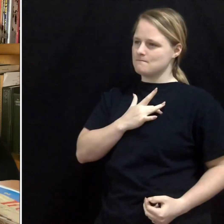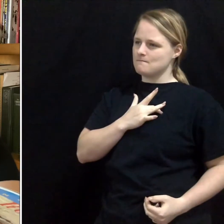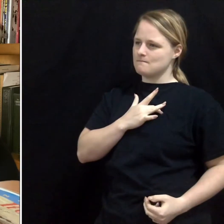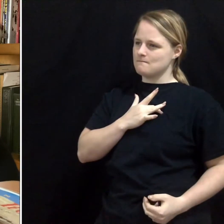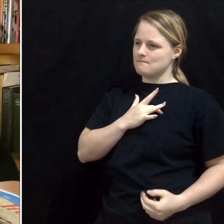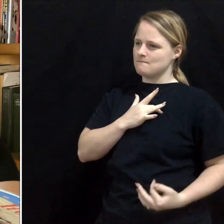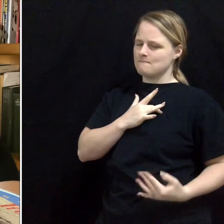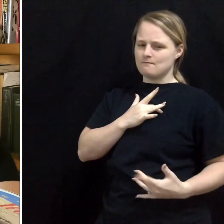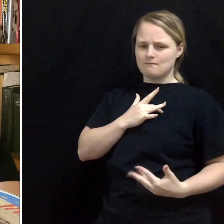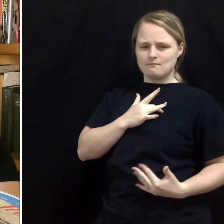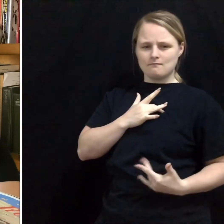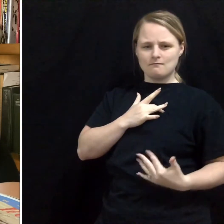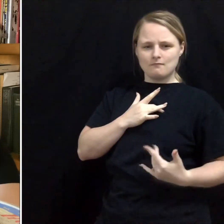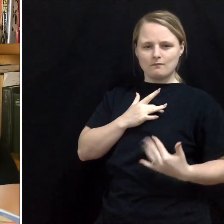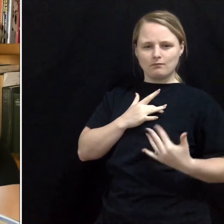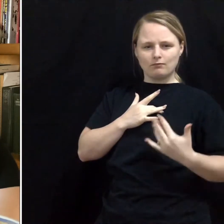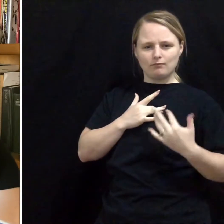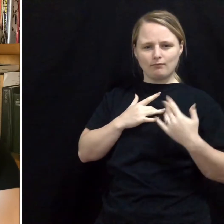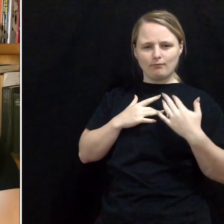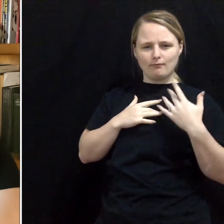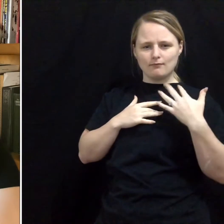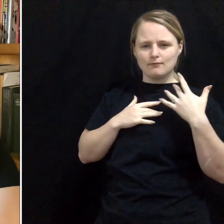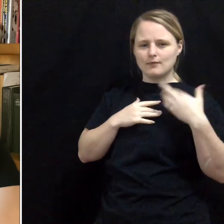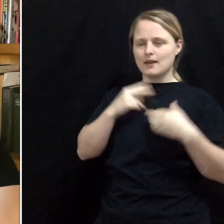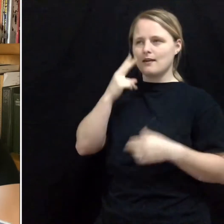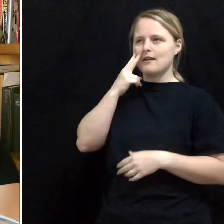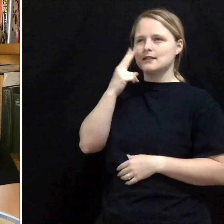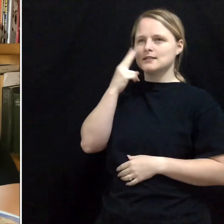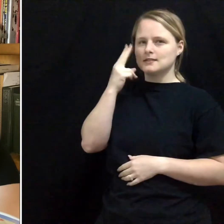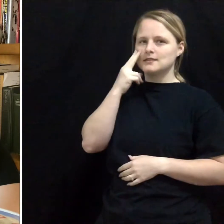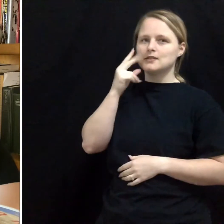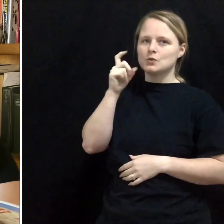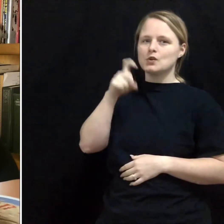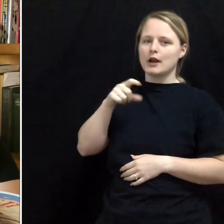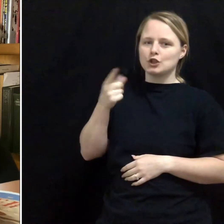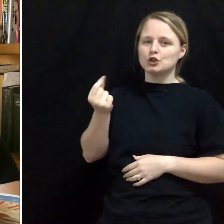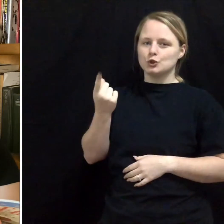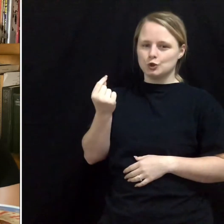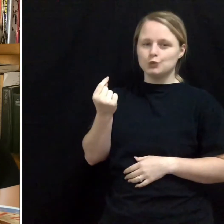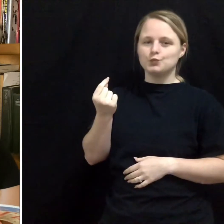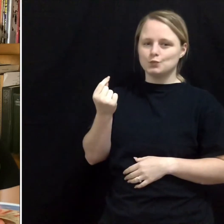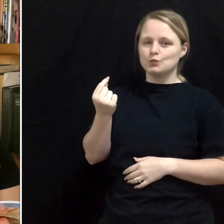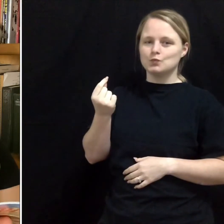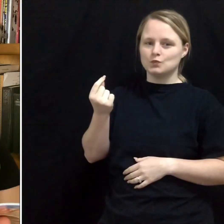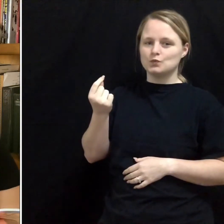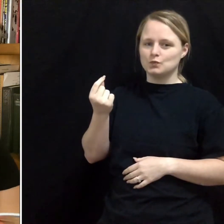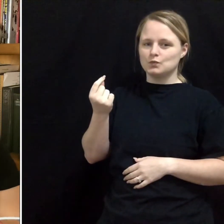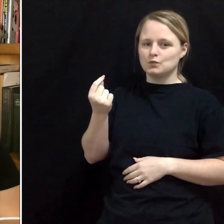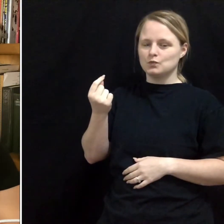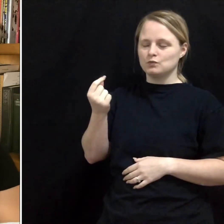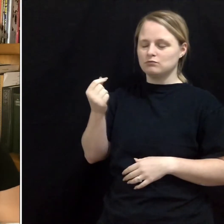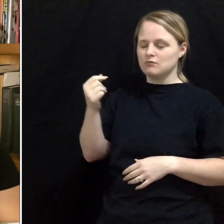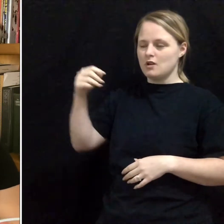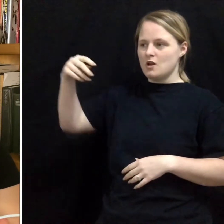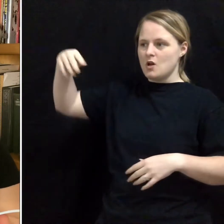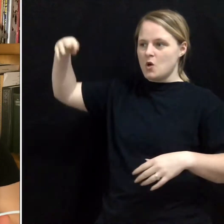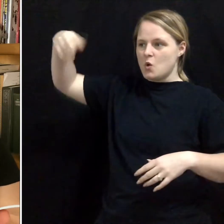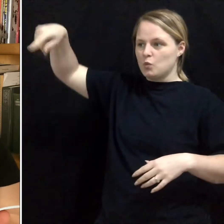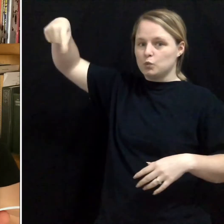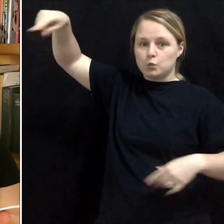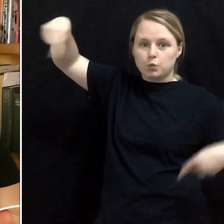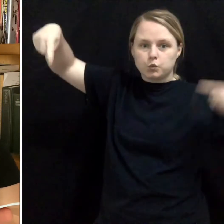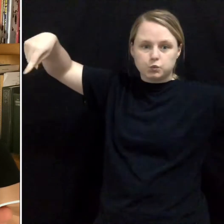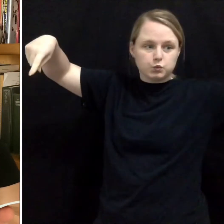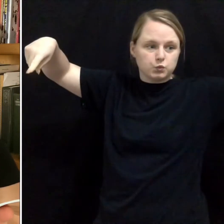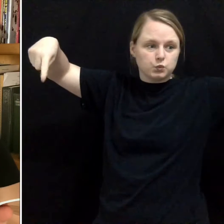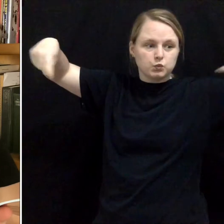I see what I am to do with this day, Rose said, smiling. The winds belted at a rumbling pitch.